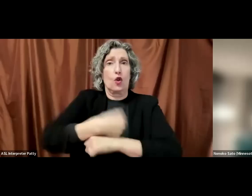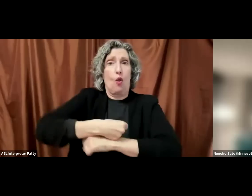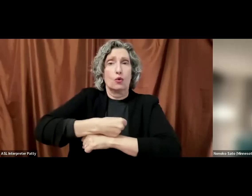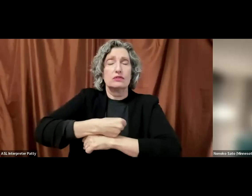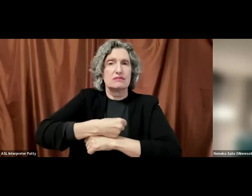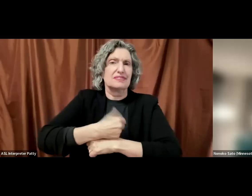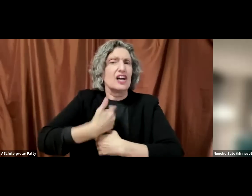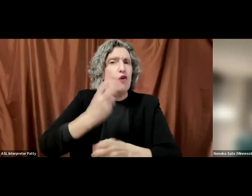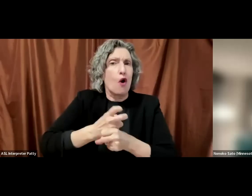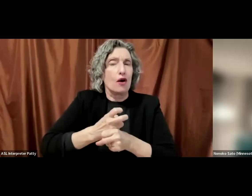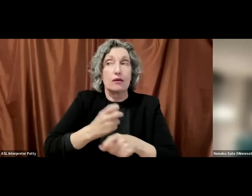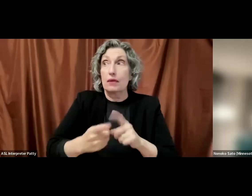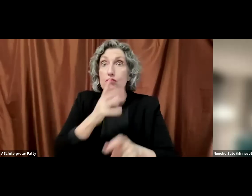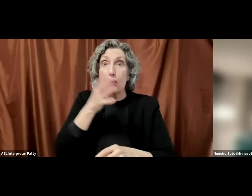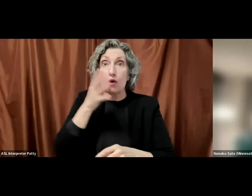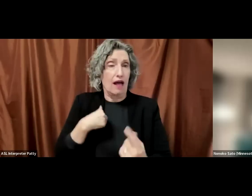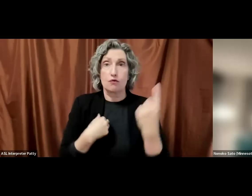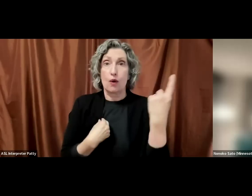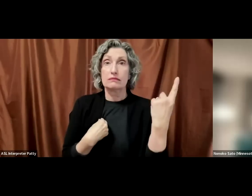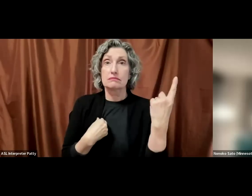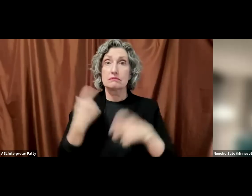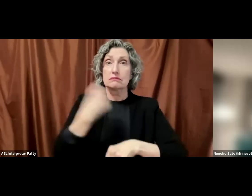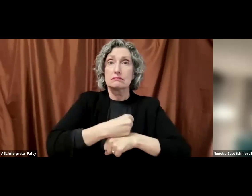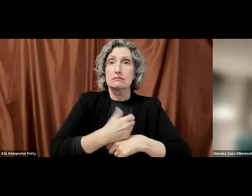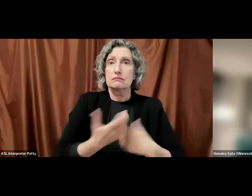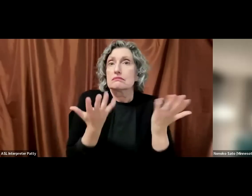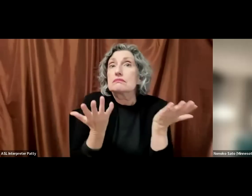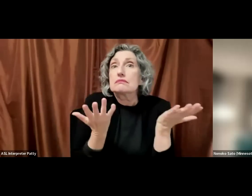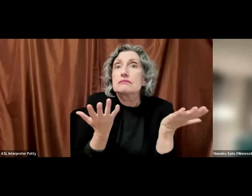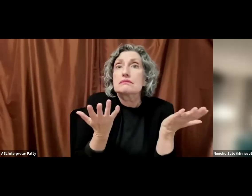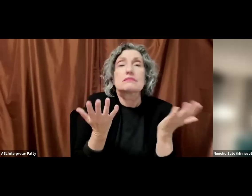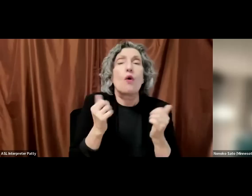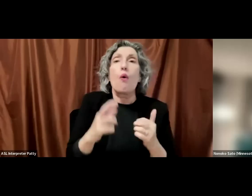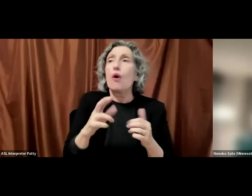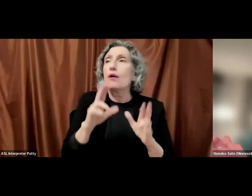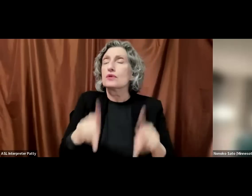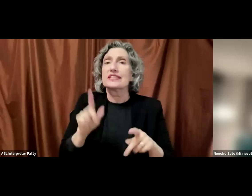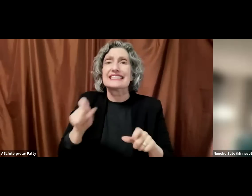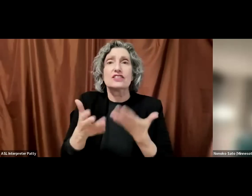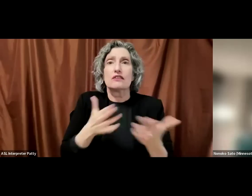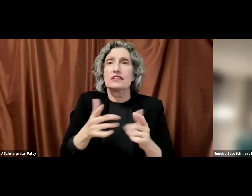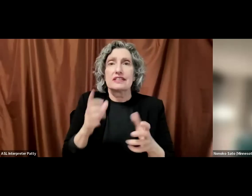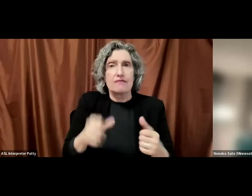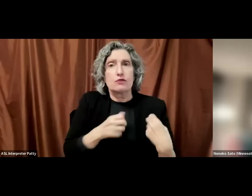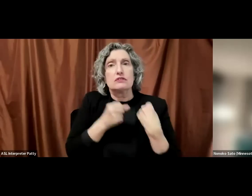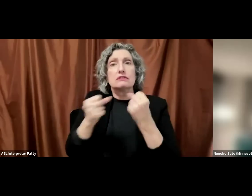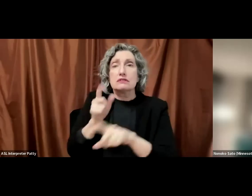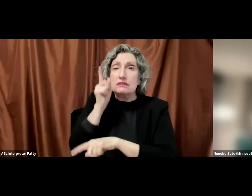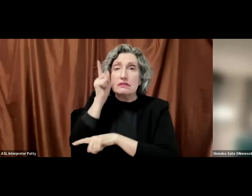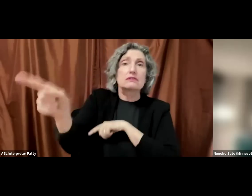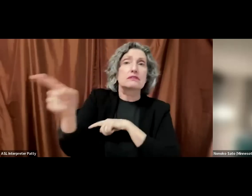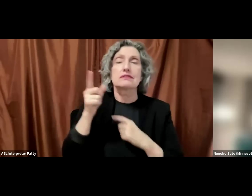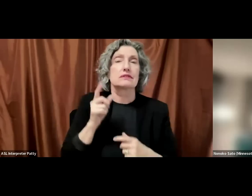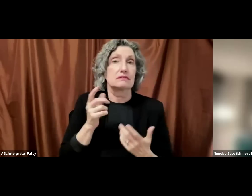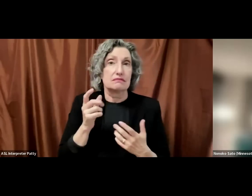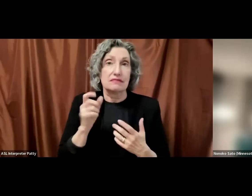their door may mean that the communities will have to find another org that may be miles away, putting more demands on the other nonprofit, and that's assuming